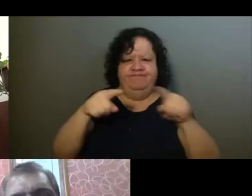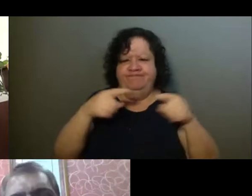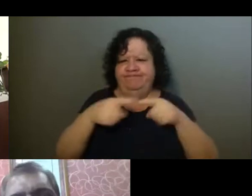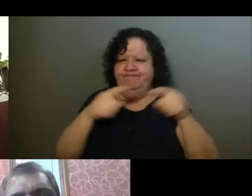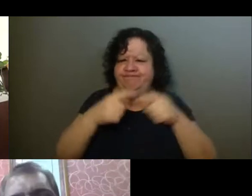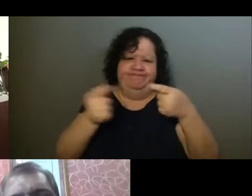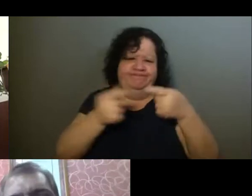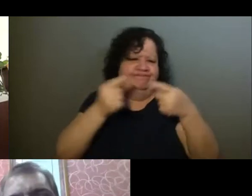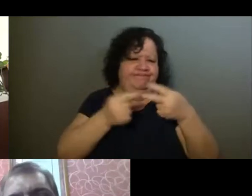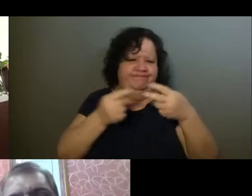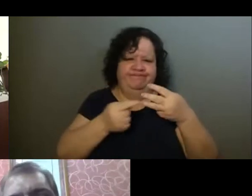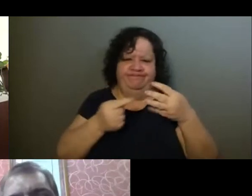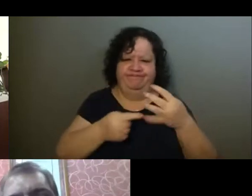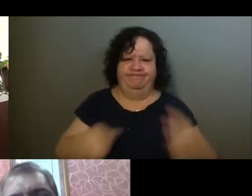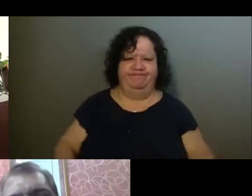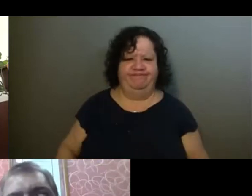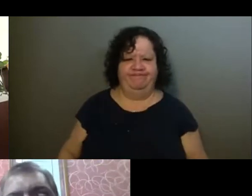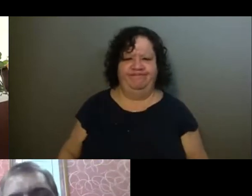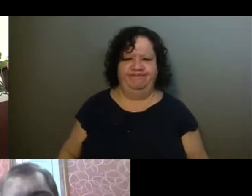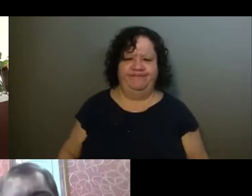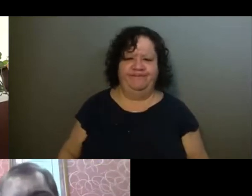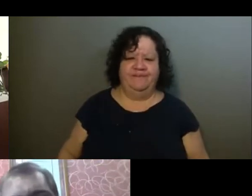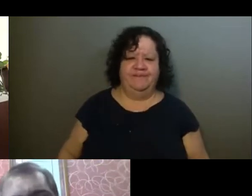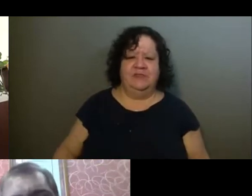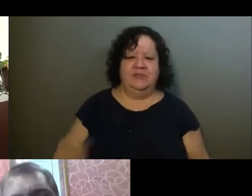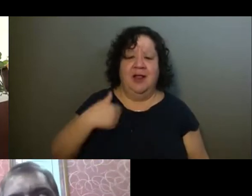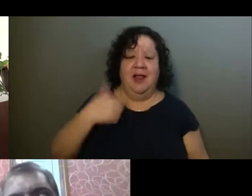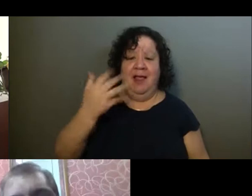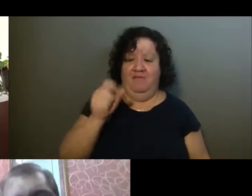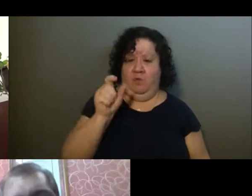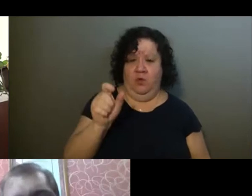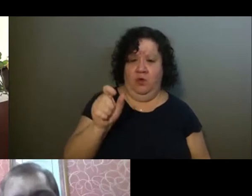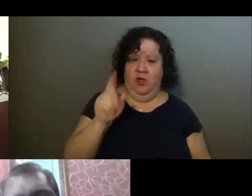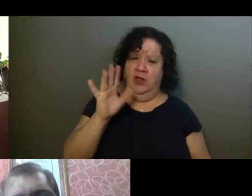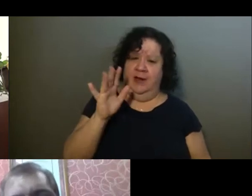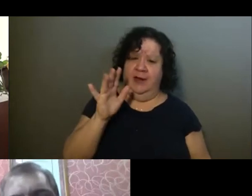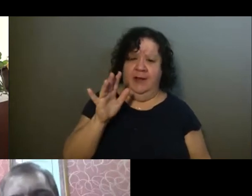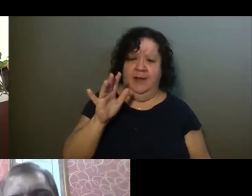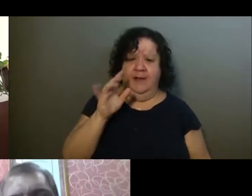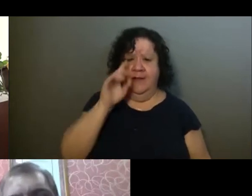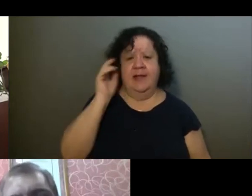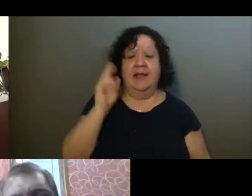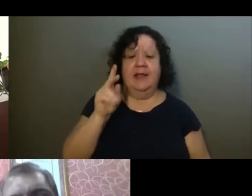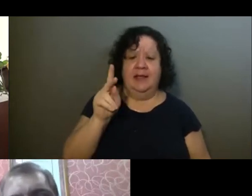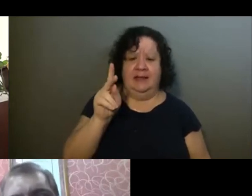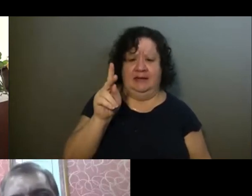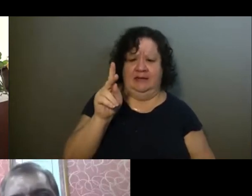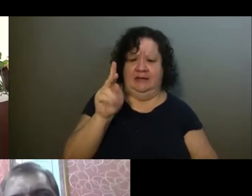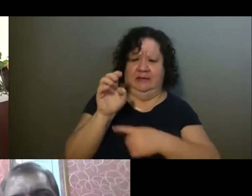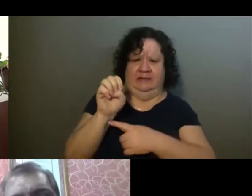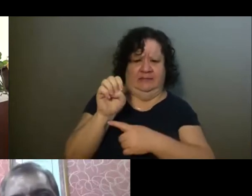special key where we accept the confirmation of the alert received by an person, and then we start tracking that